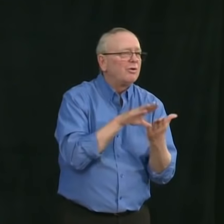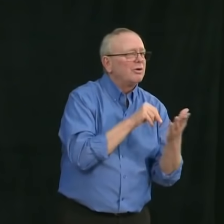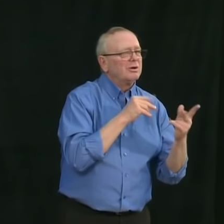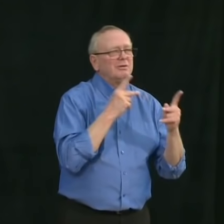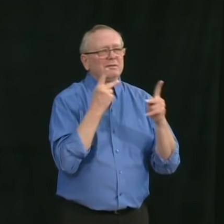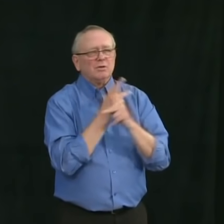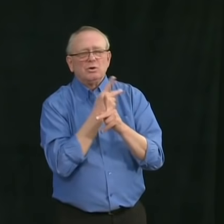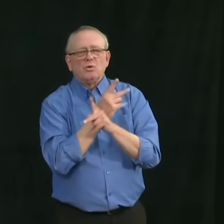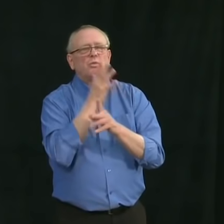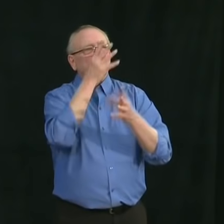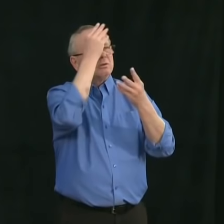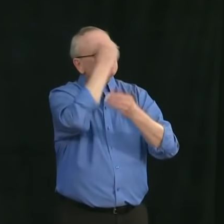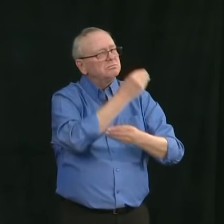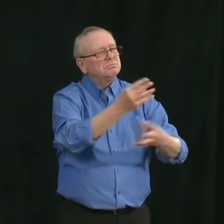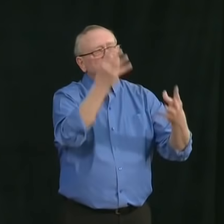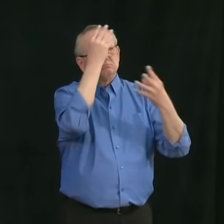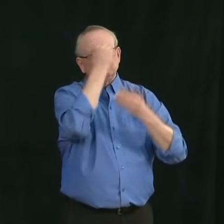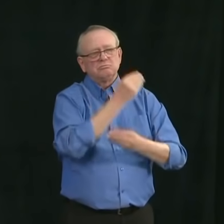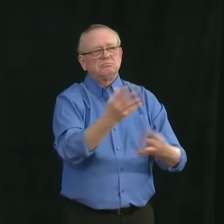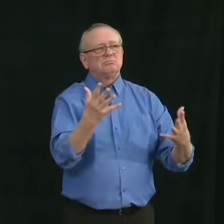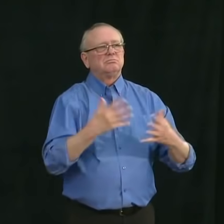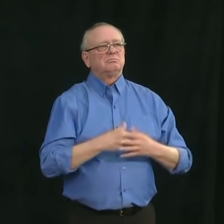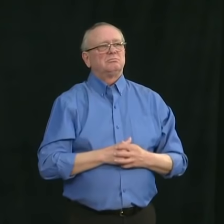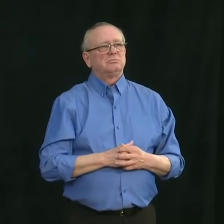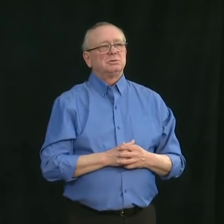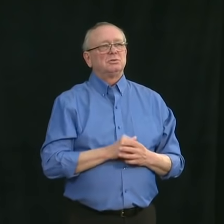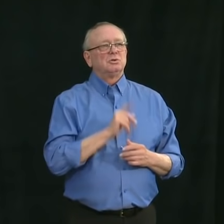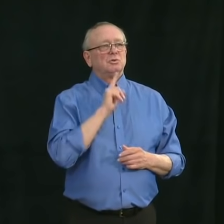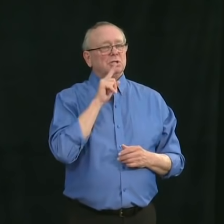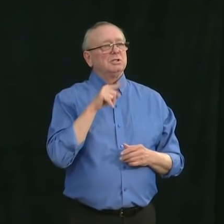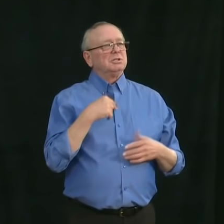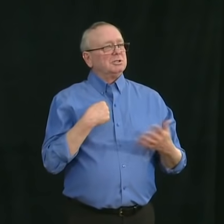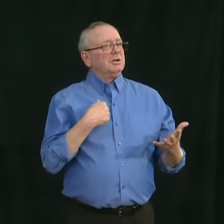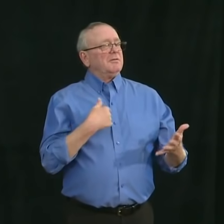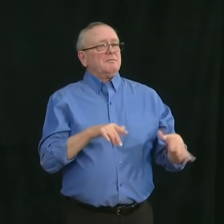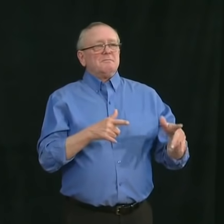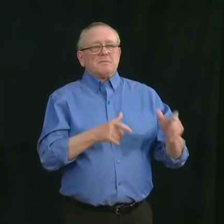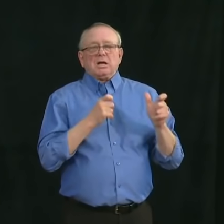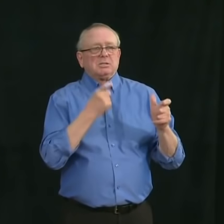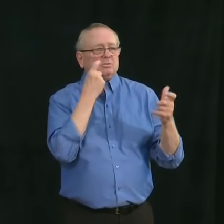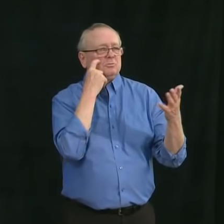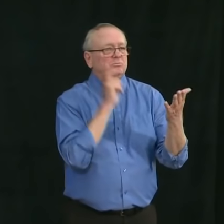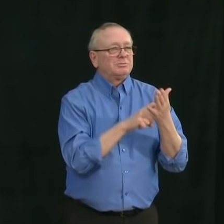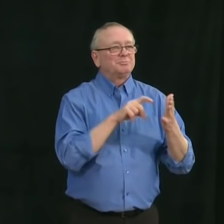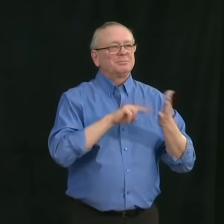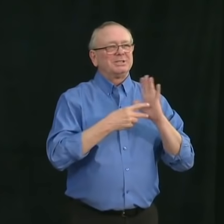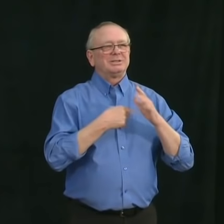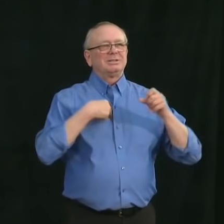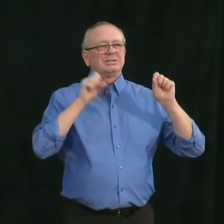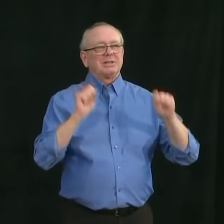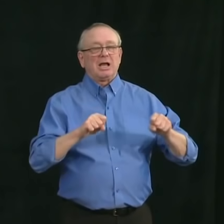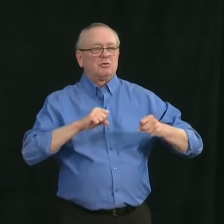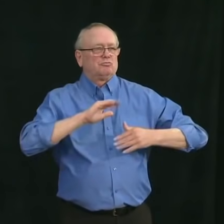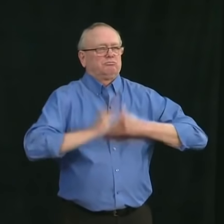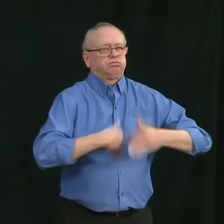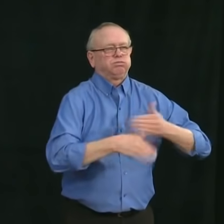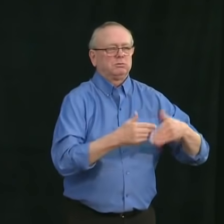is encouraging that we have been able to identify cases quickly so we can immediately take steps to limit further